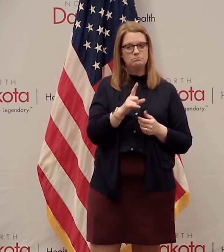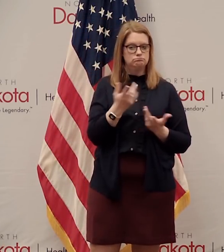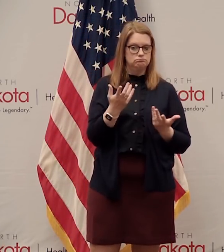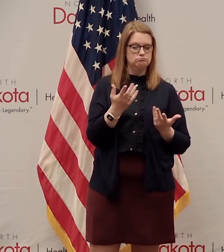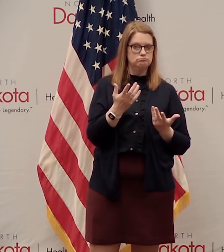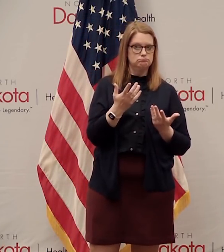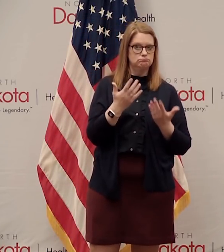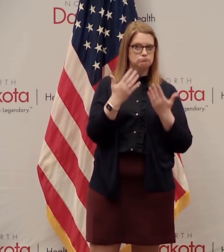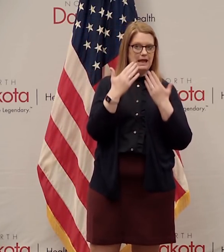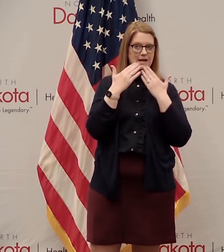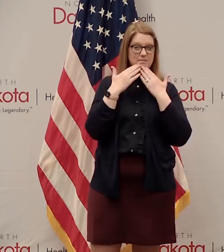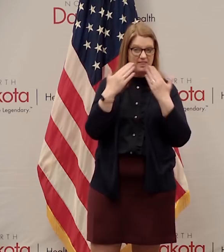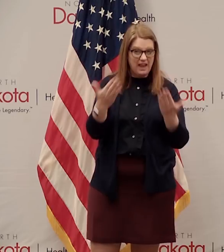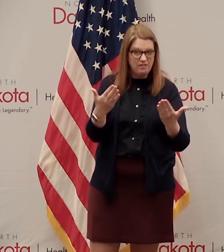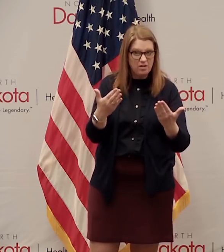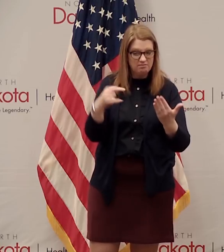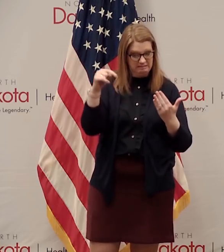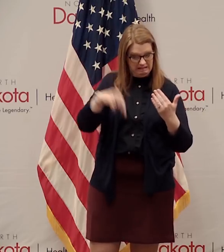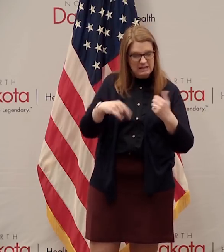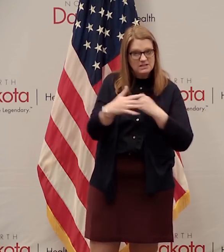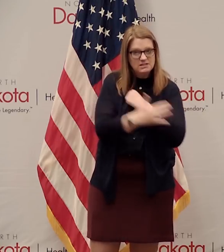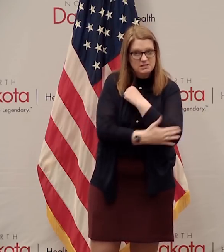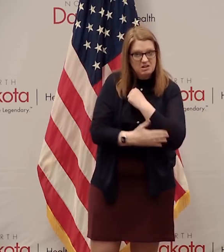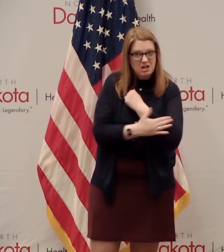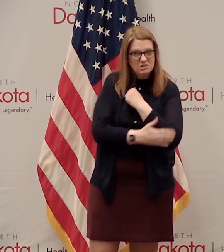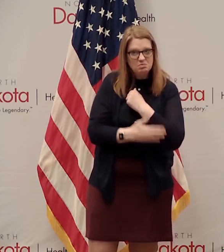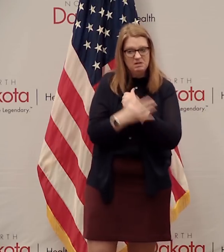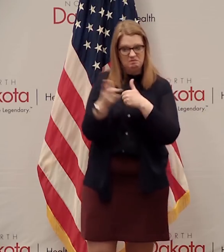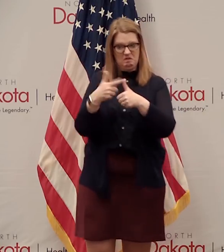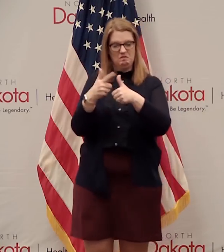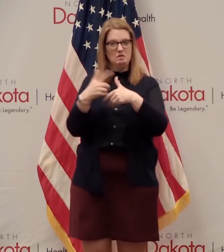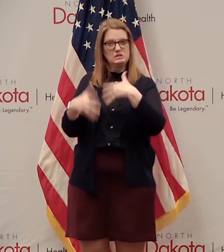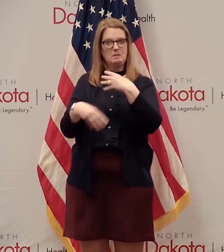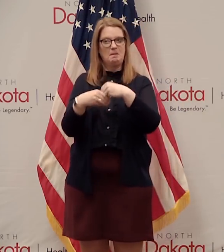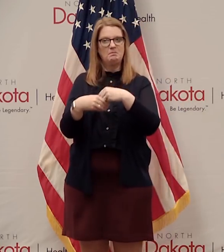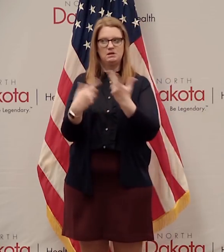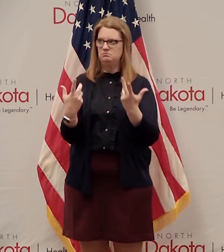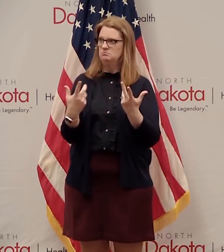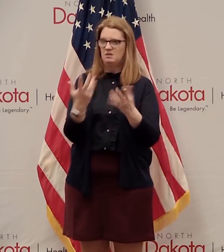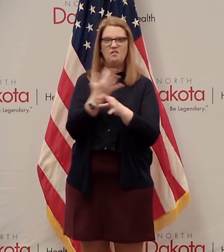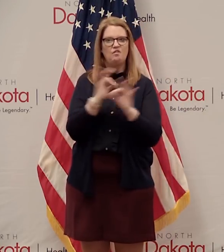gratitude for the fact that we live in a country where we have the First Amendment right to free speech.